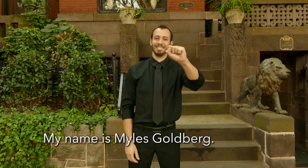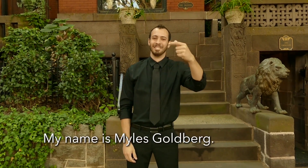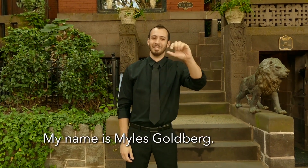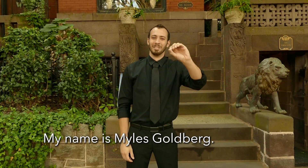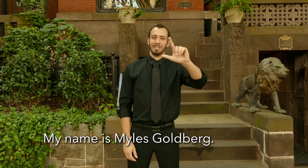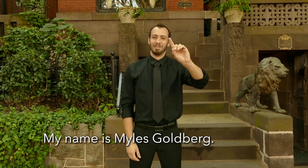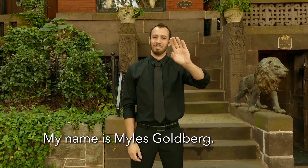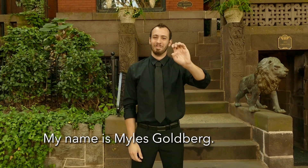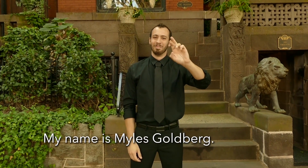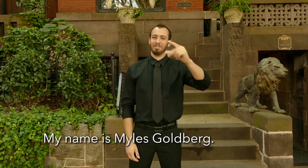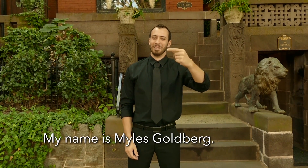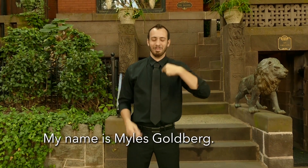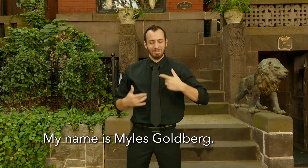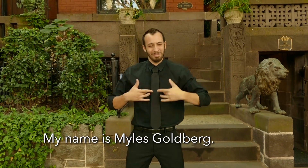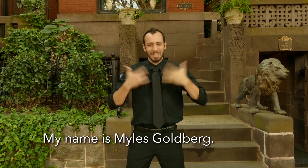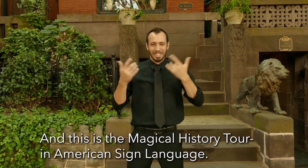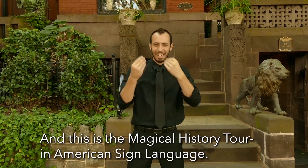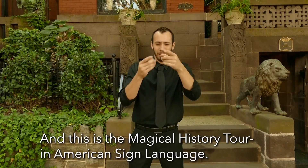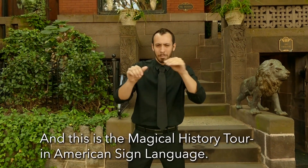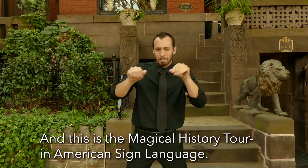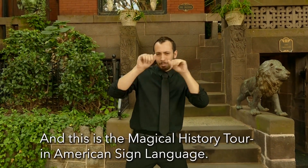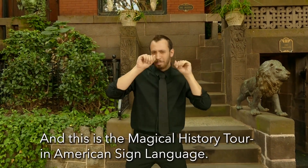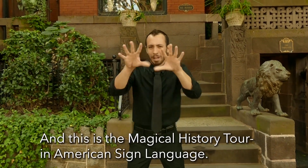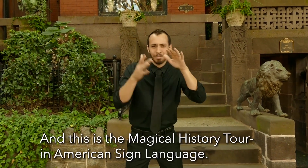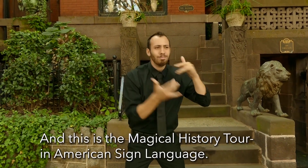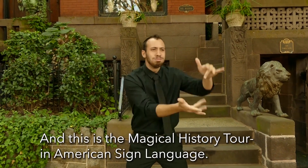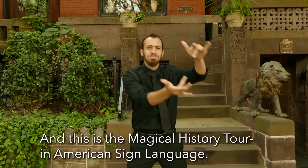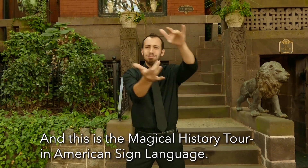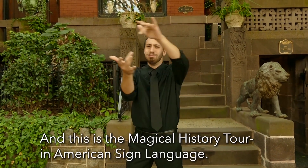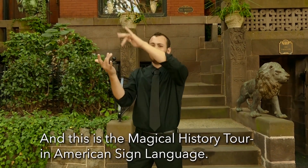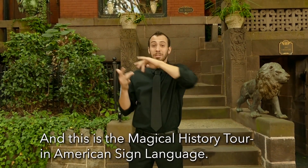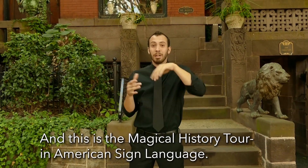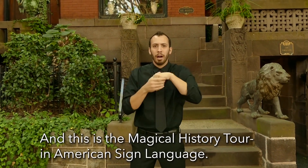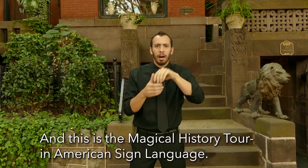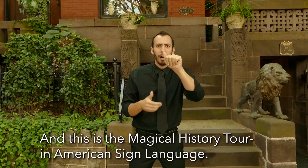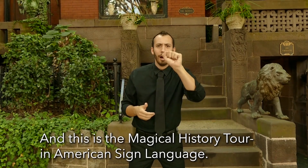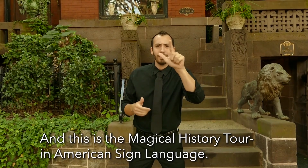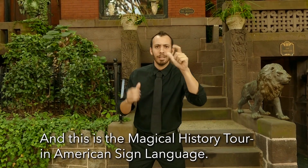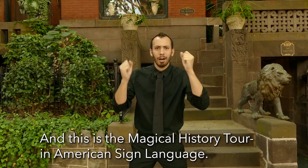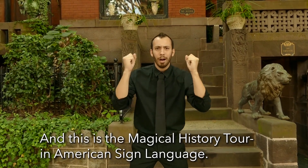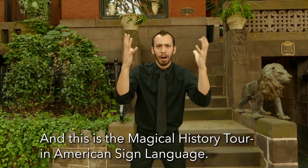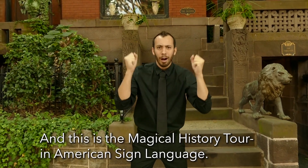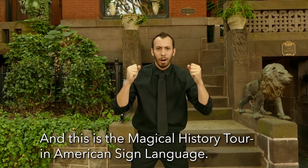My name is Miles Goldberg, and this is a Magical History Tour in American Sign Language.